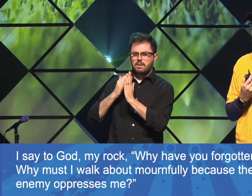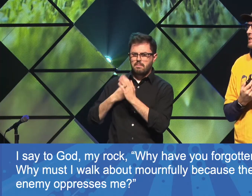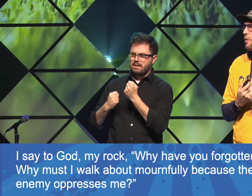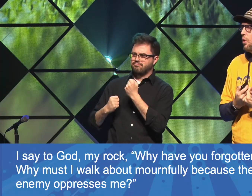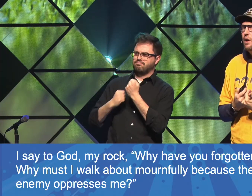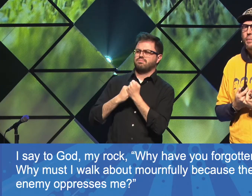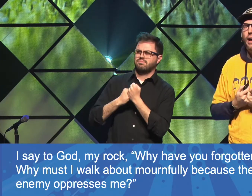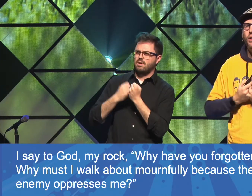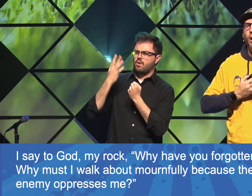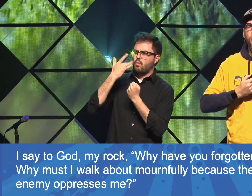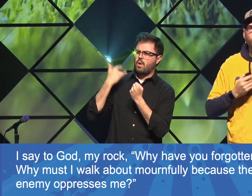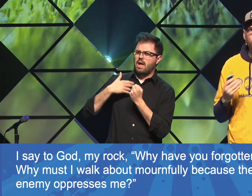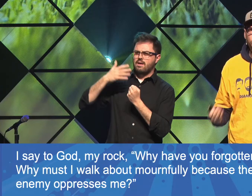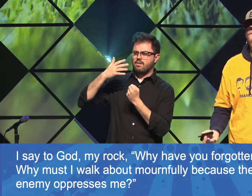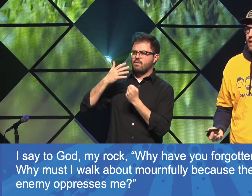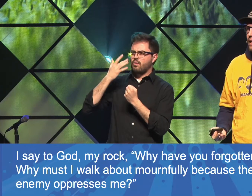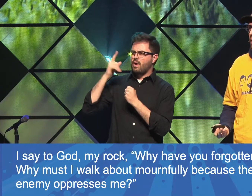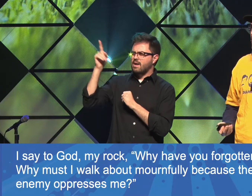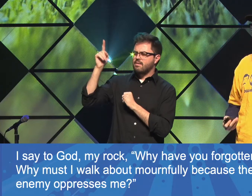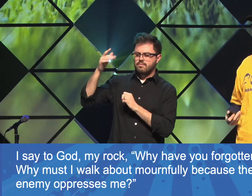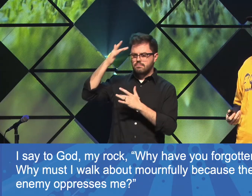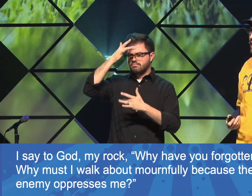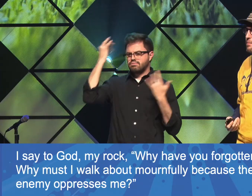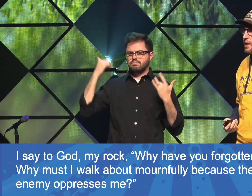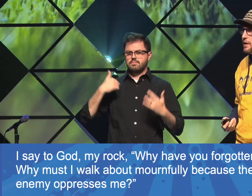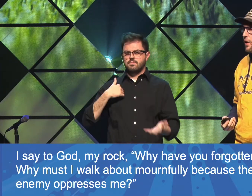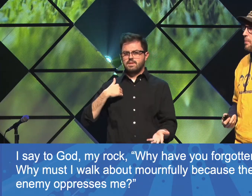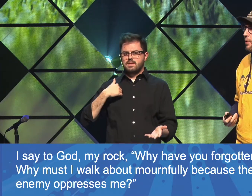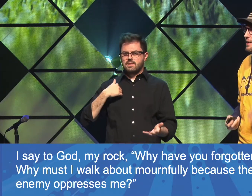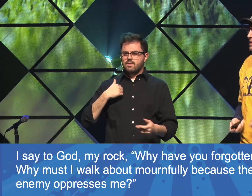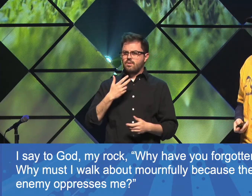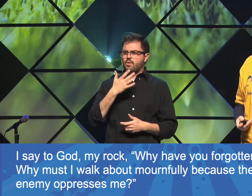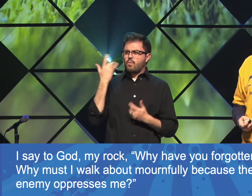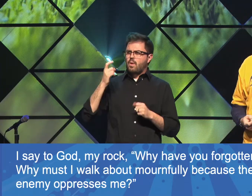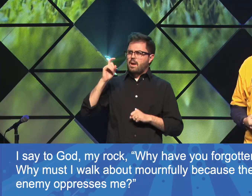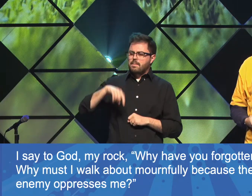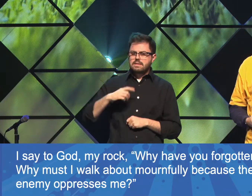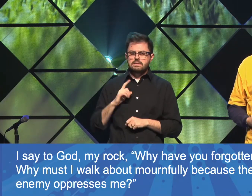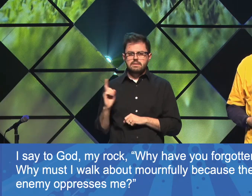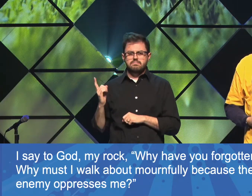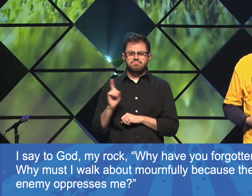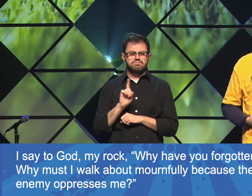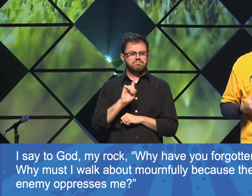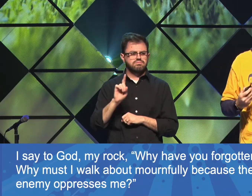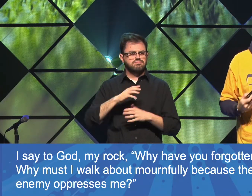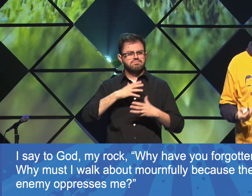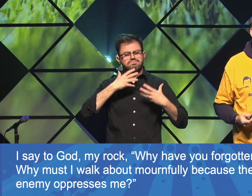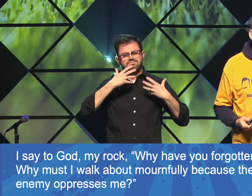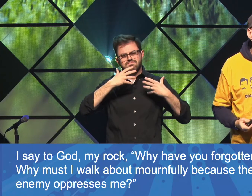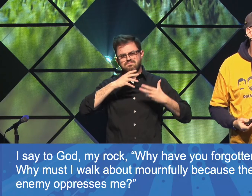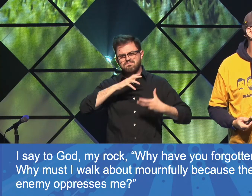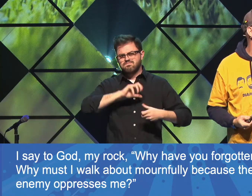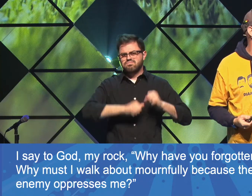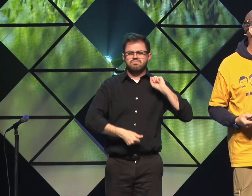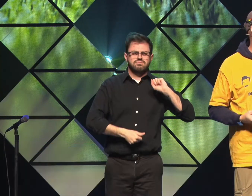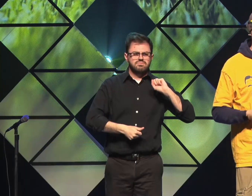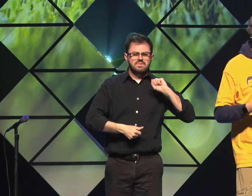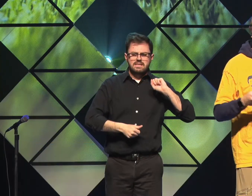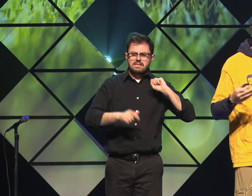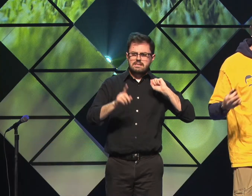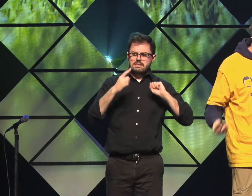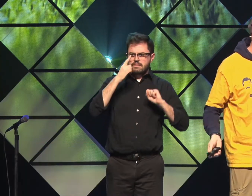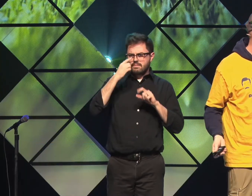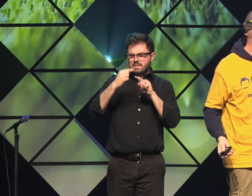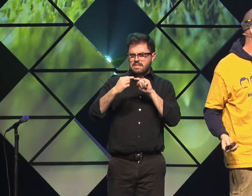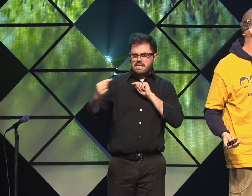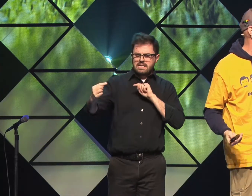Why must I walk about mournfully because the enemy oppresses me?" Like, what's the feeling here? There's a feeling